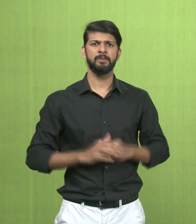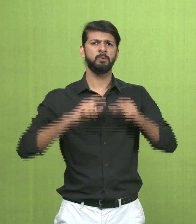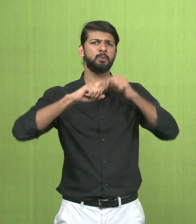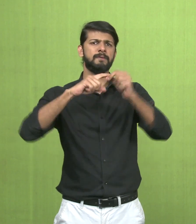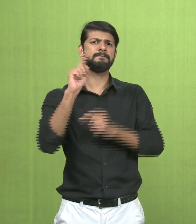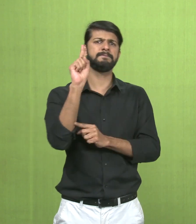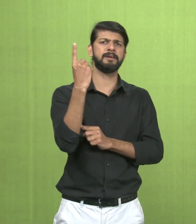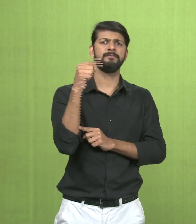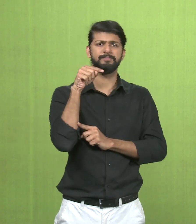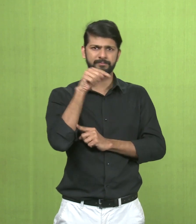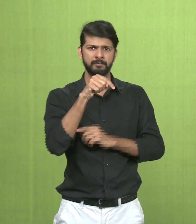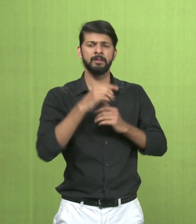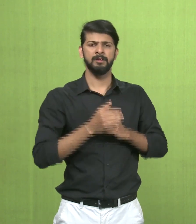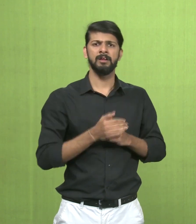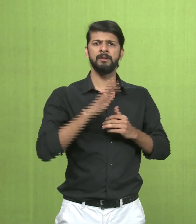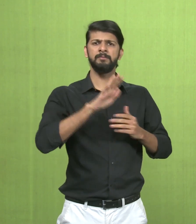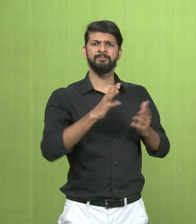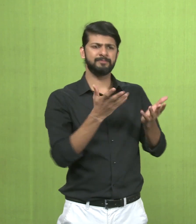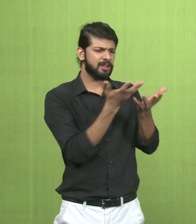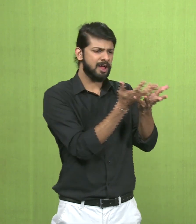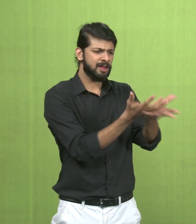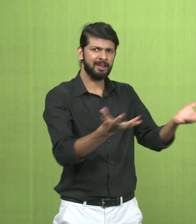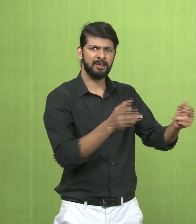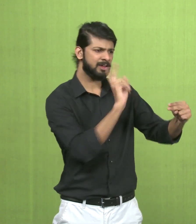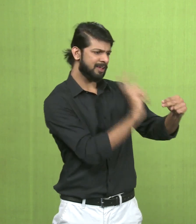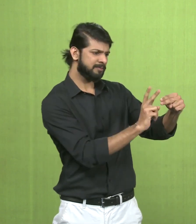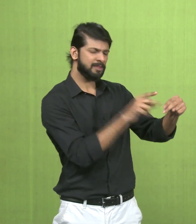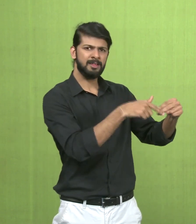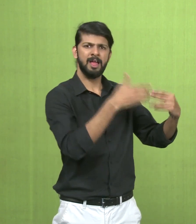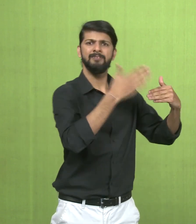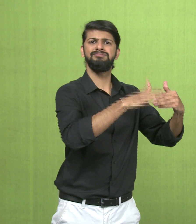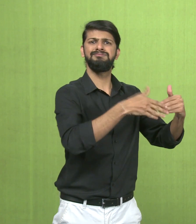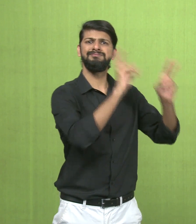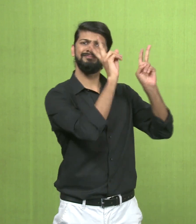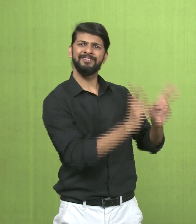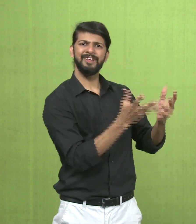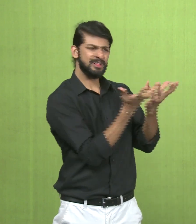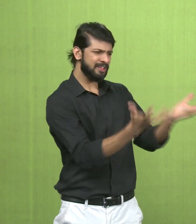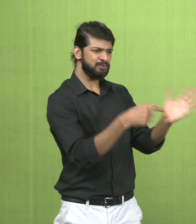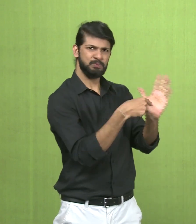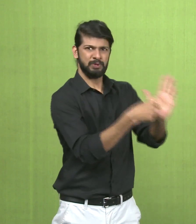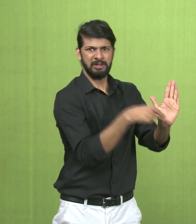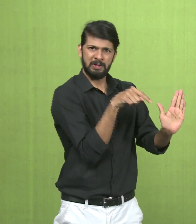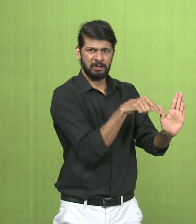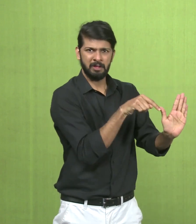Now we start discussing the questions. Question number 1 related to still life. What kind of objects can be